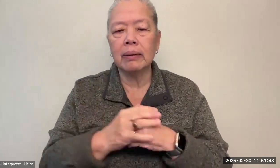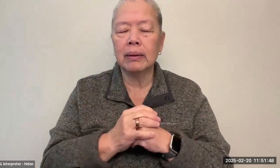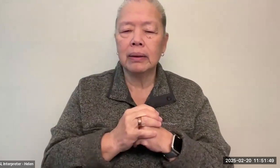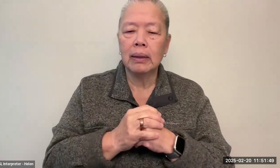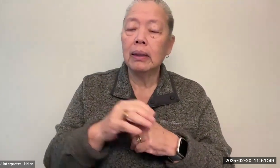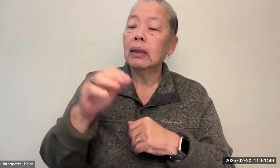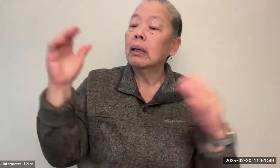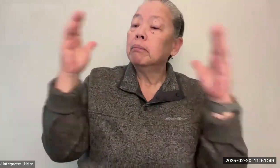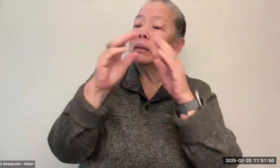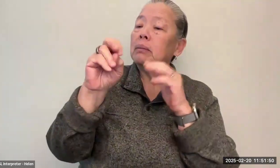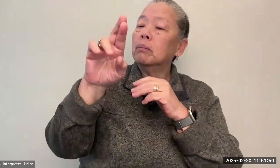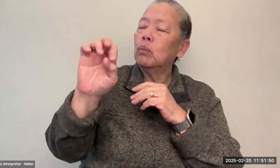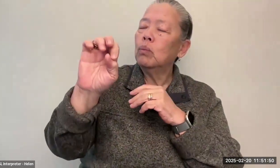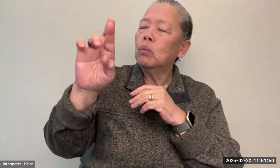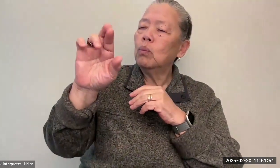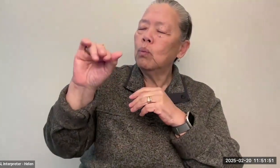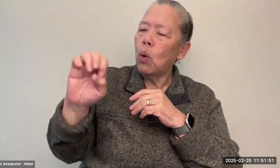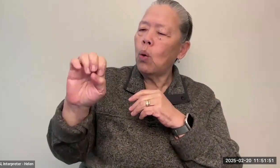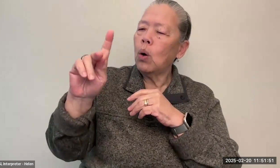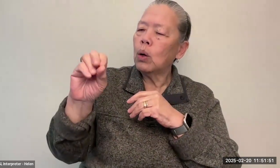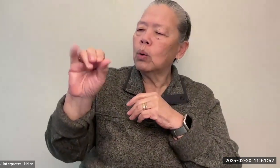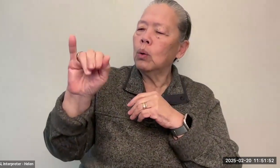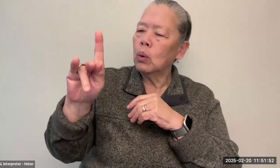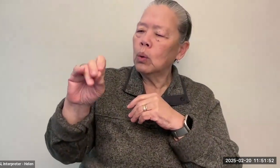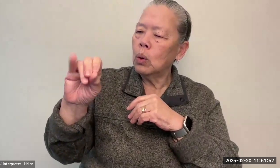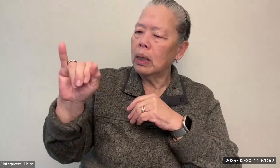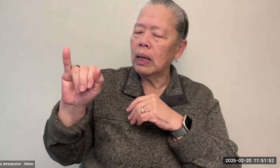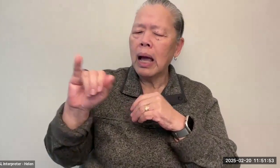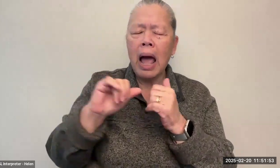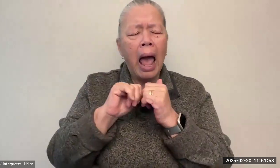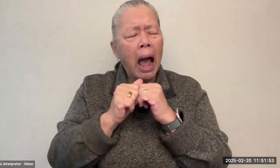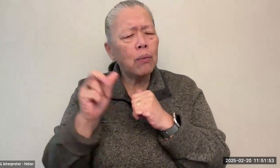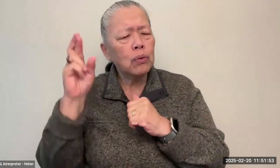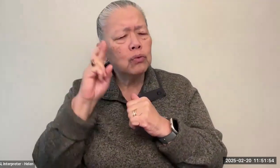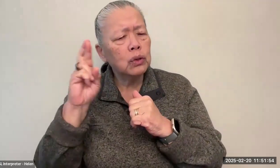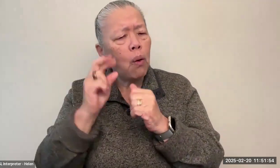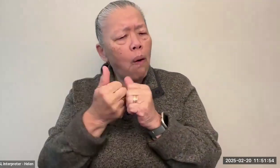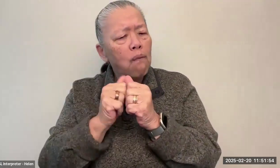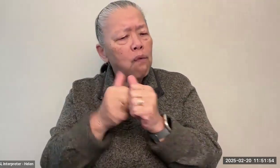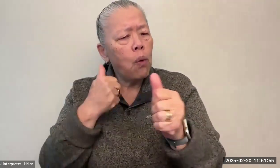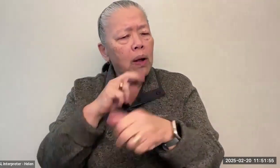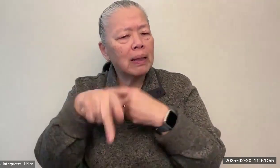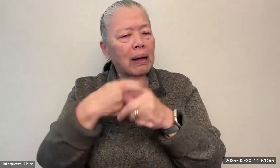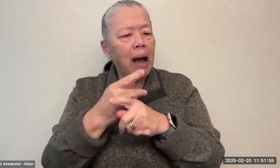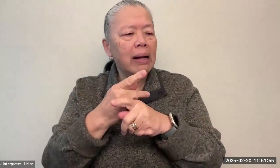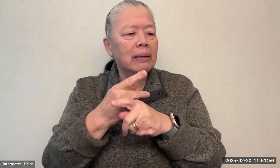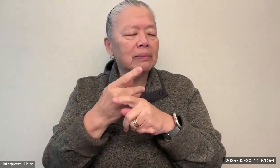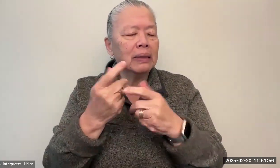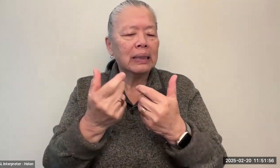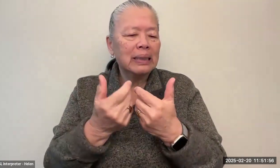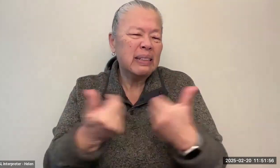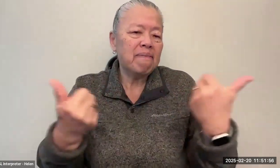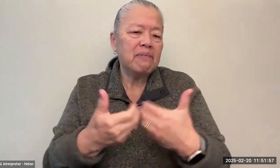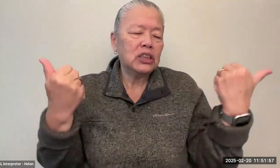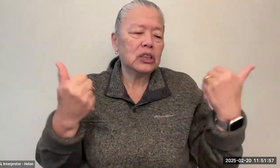mind. How will regionalization in the UMC avoid the kinds of divisions that plague the Anglican Communion?